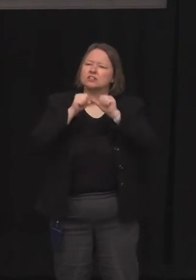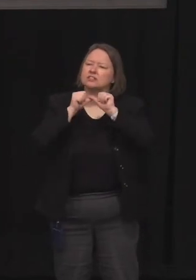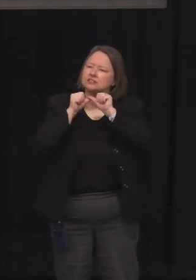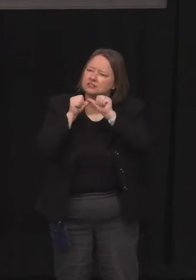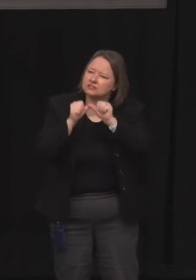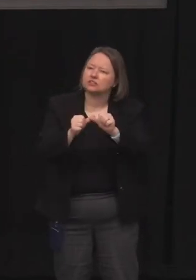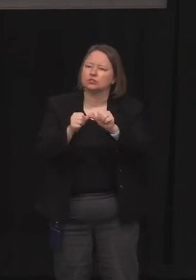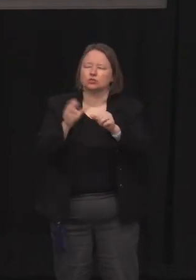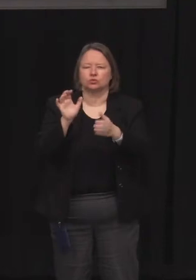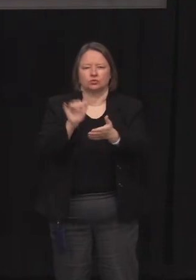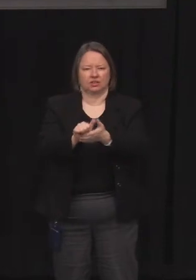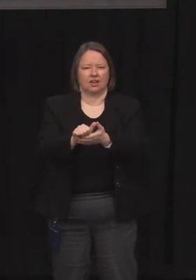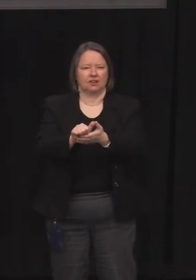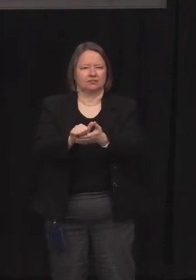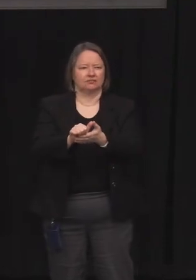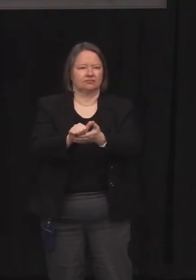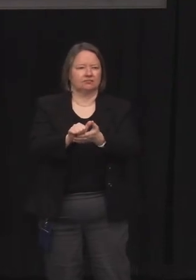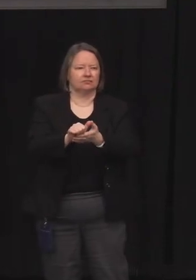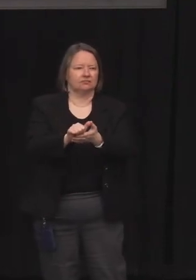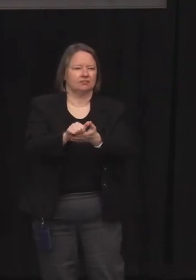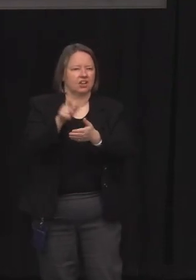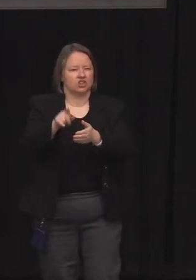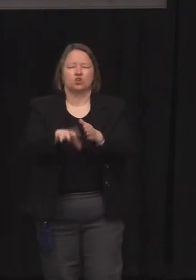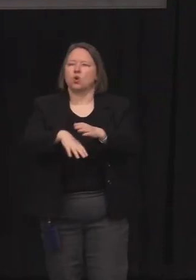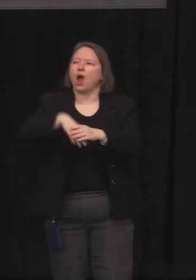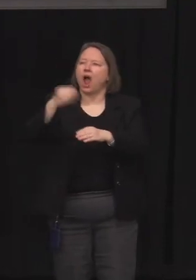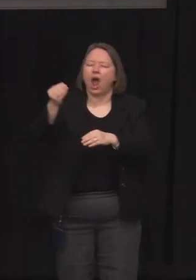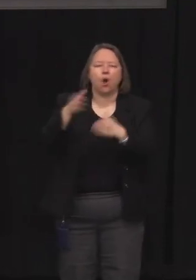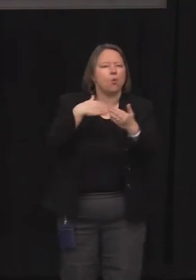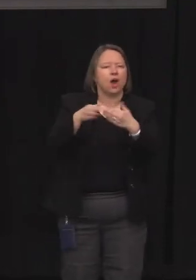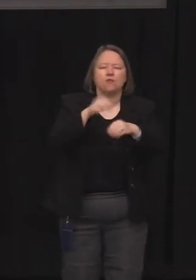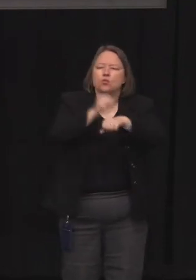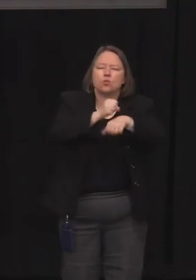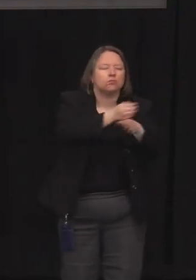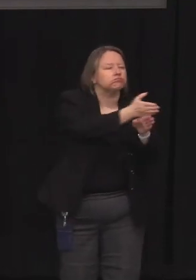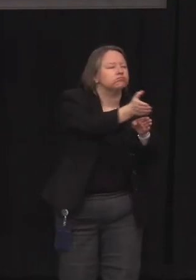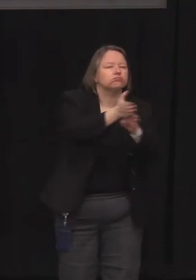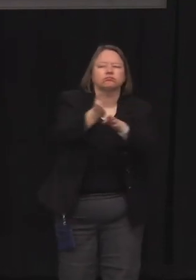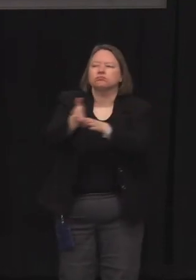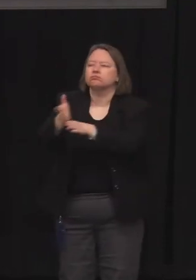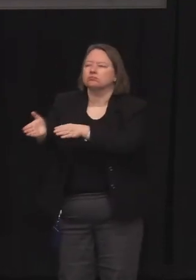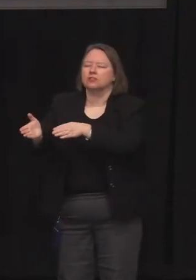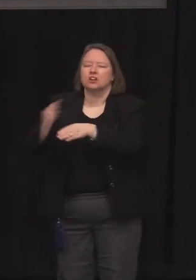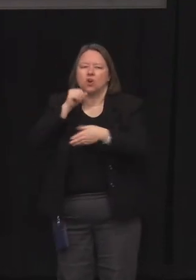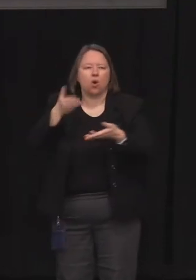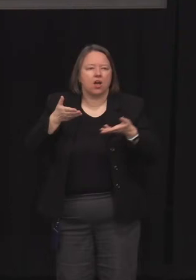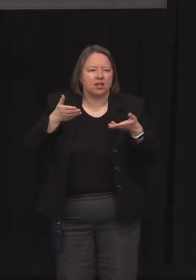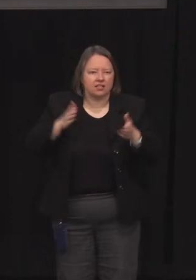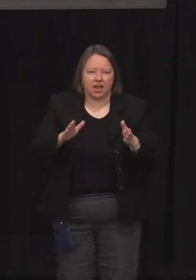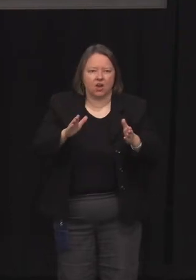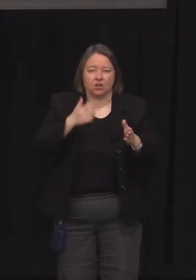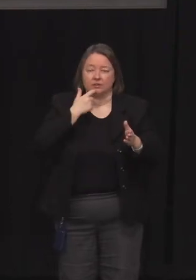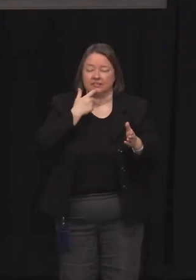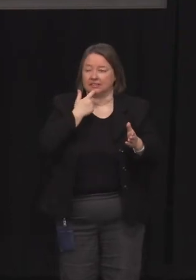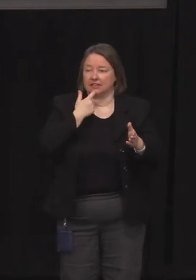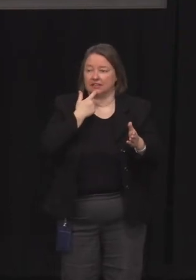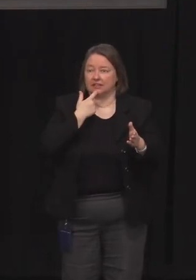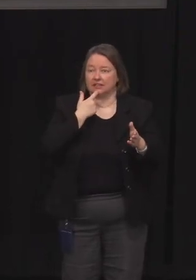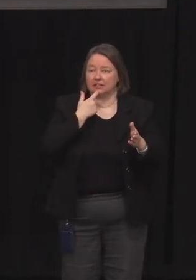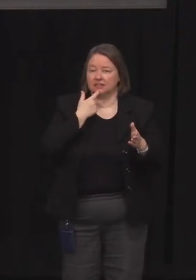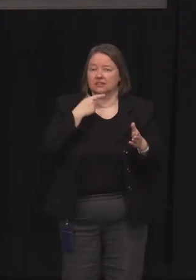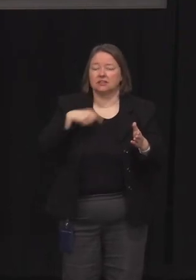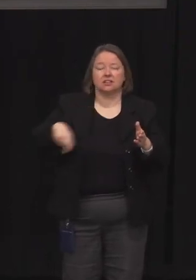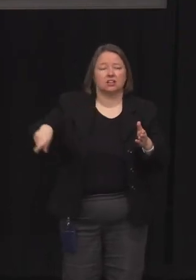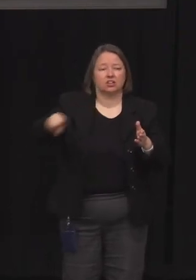continue to do so as you go out into your various fields of endeavor. Never allow it to be said that you